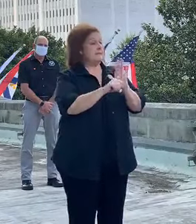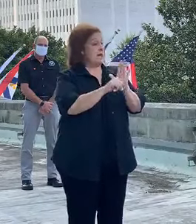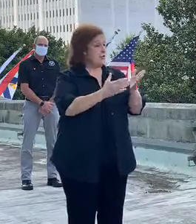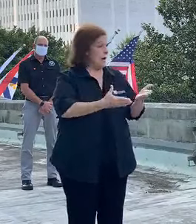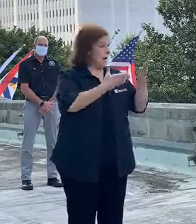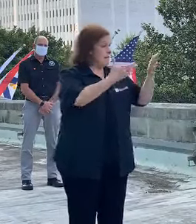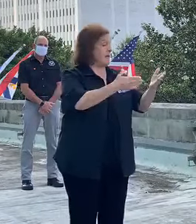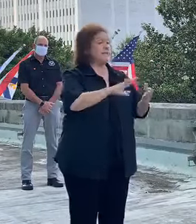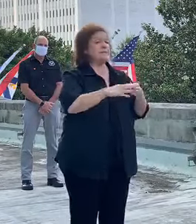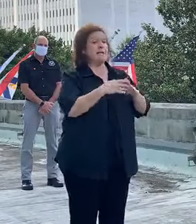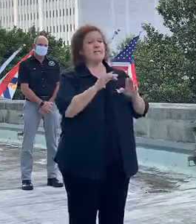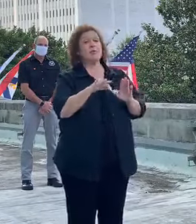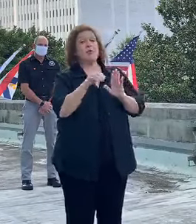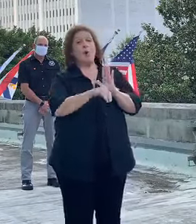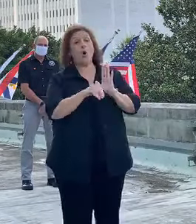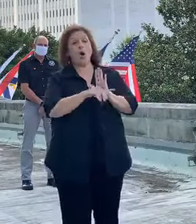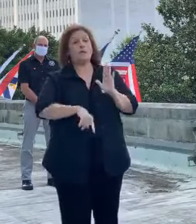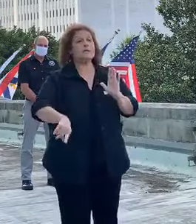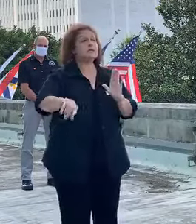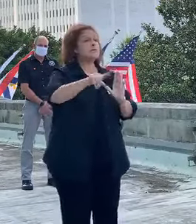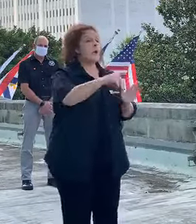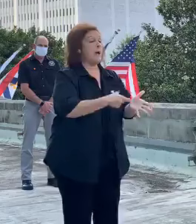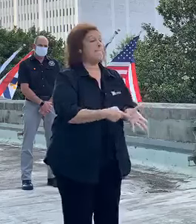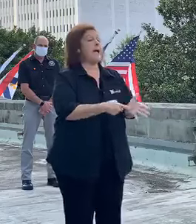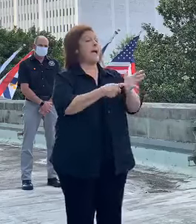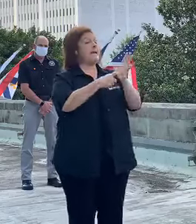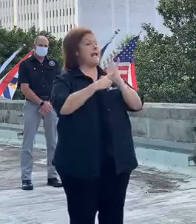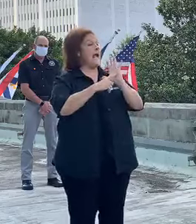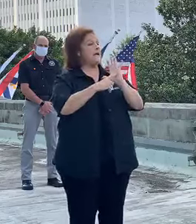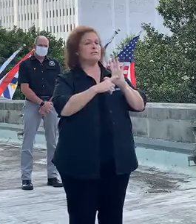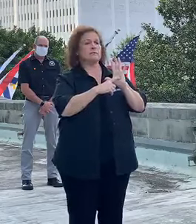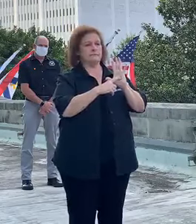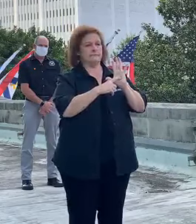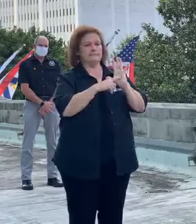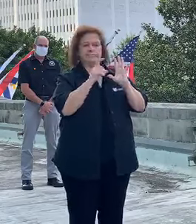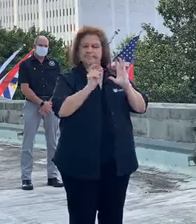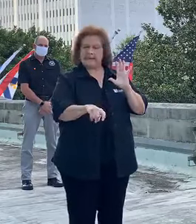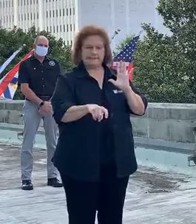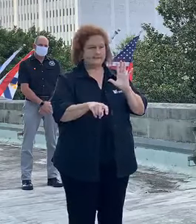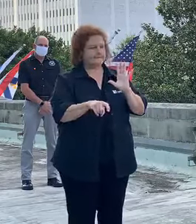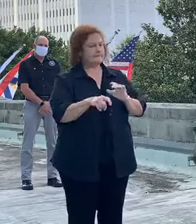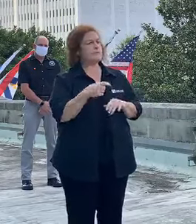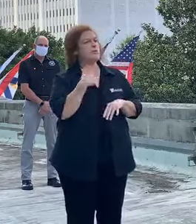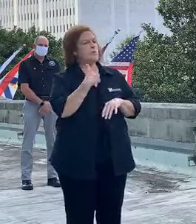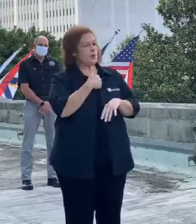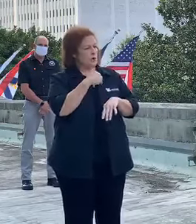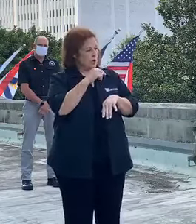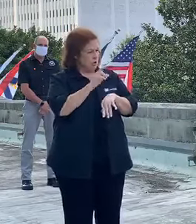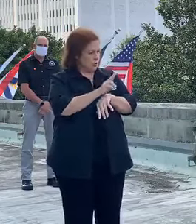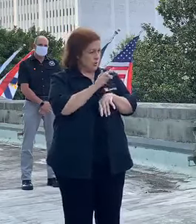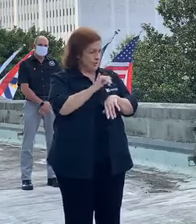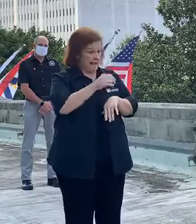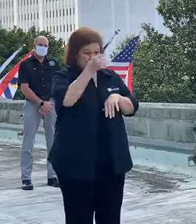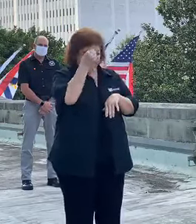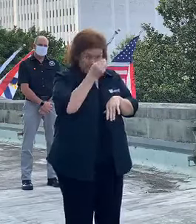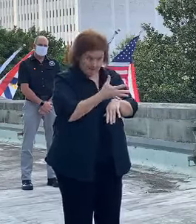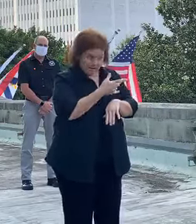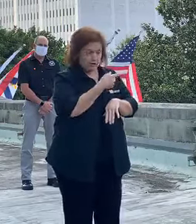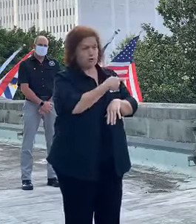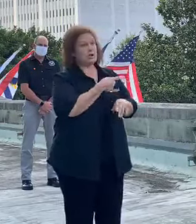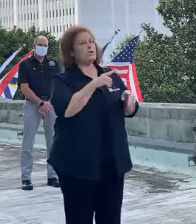but the city of New Orleans, we are mandating. It's not an option. We're going to use this data as well to focus